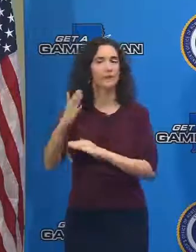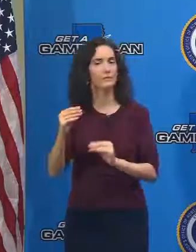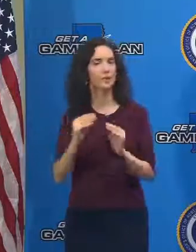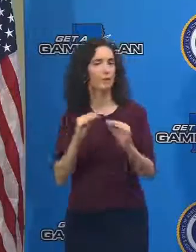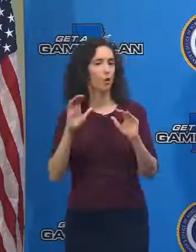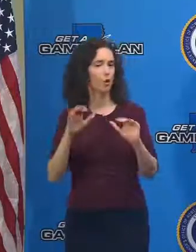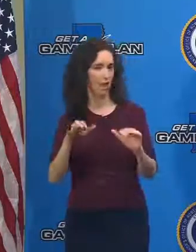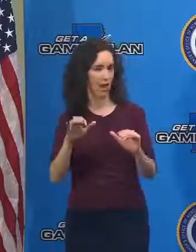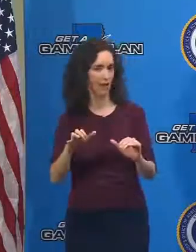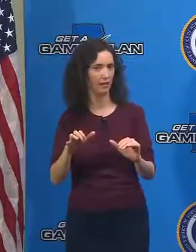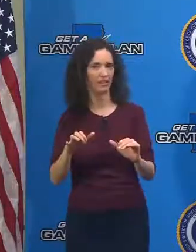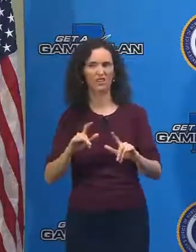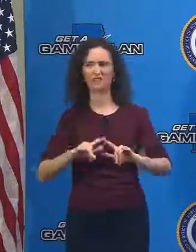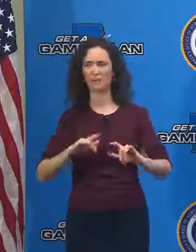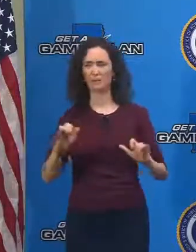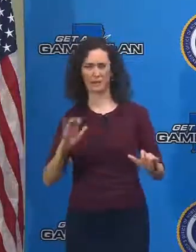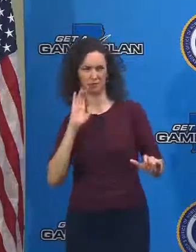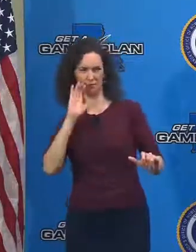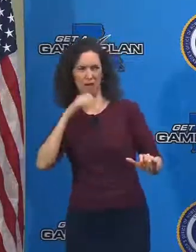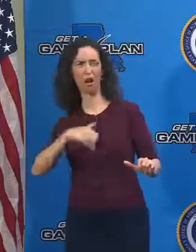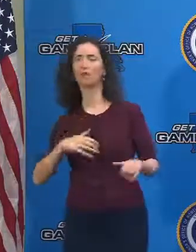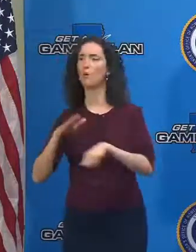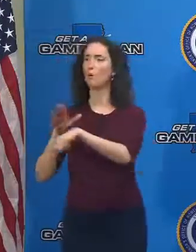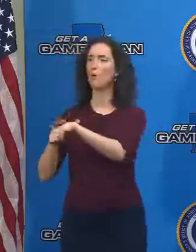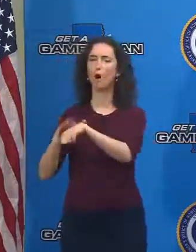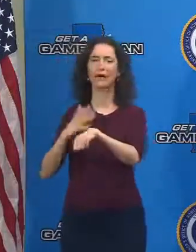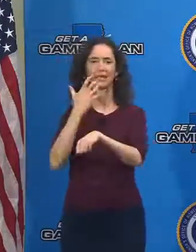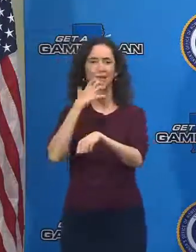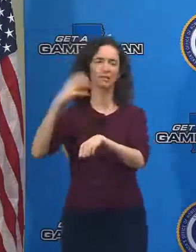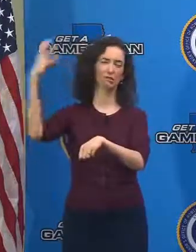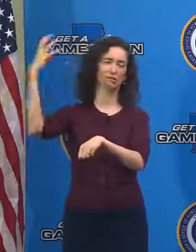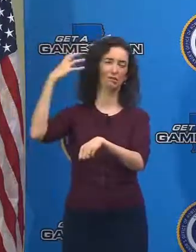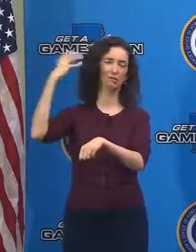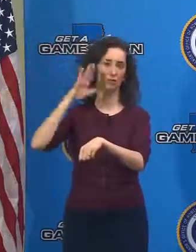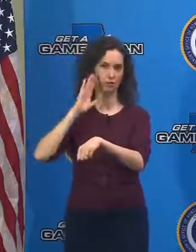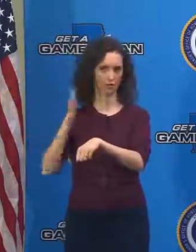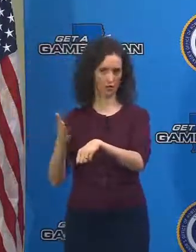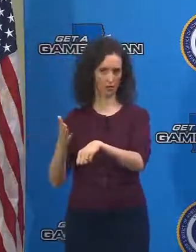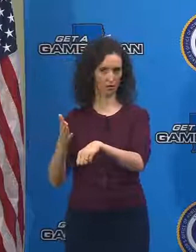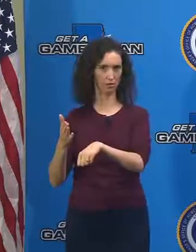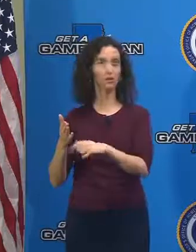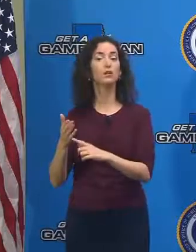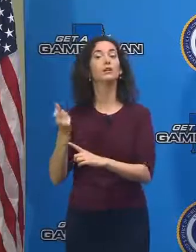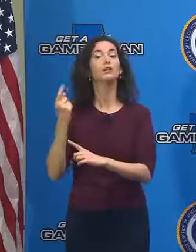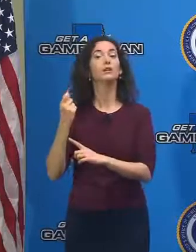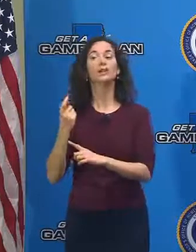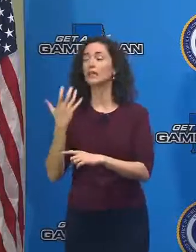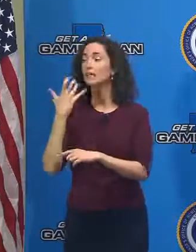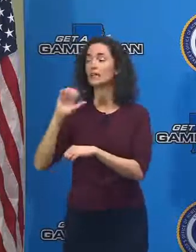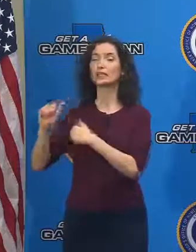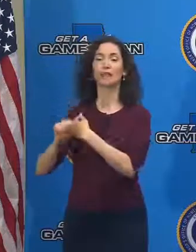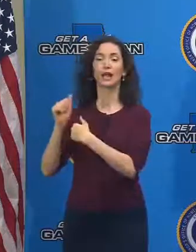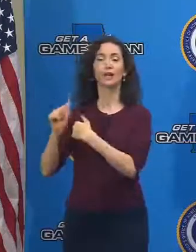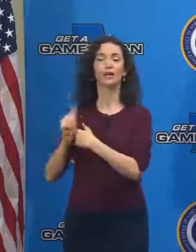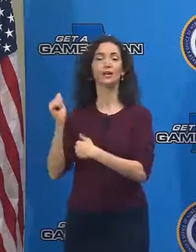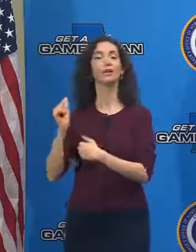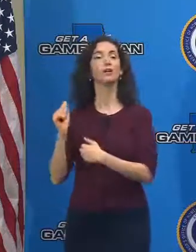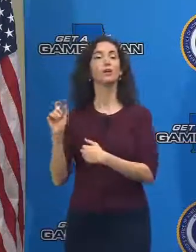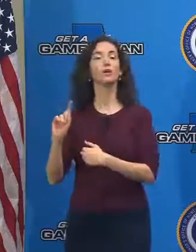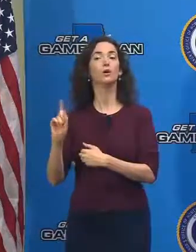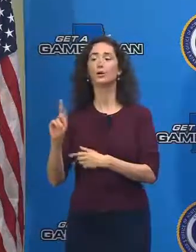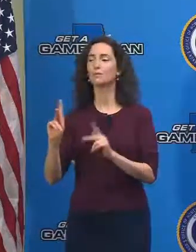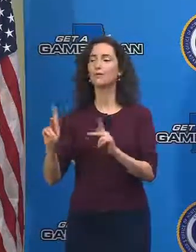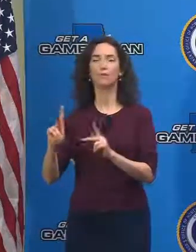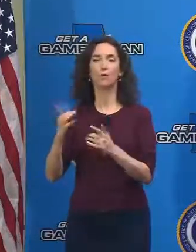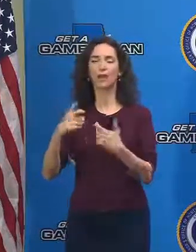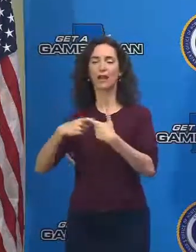a continued heat advisory as well. And the heat advisory is largely limited to those individuals who don't have power. They